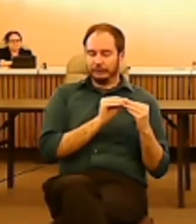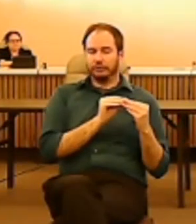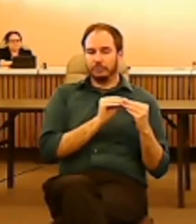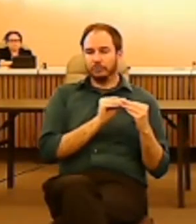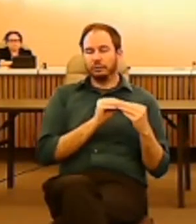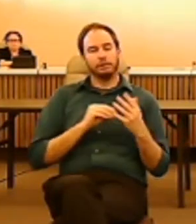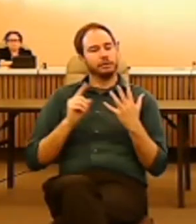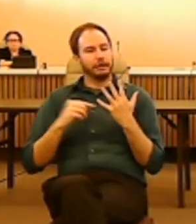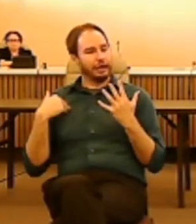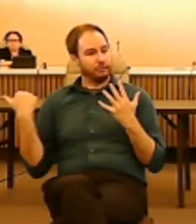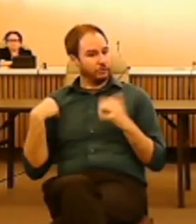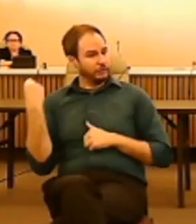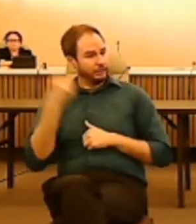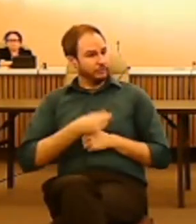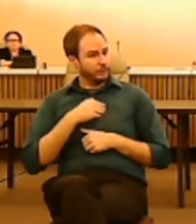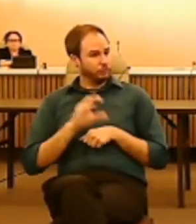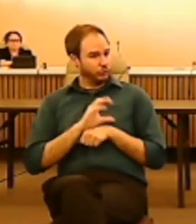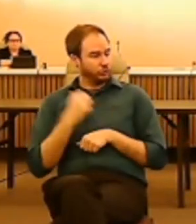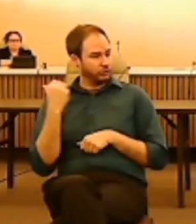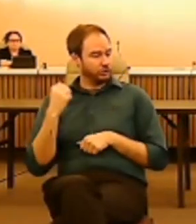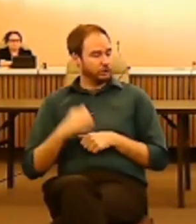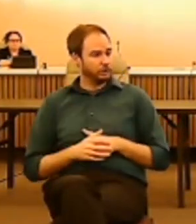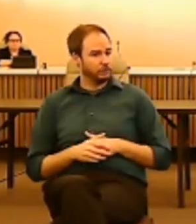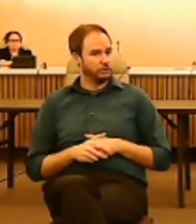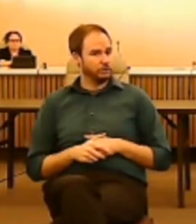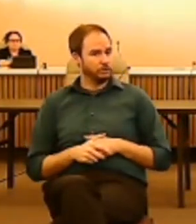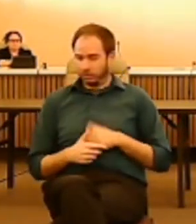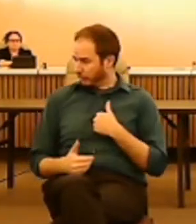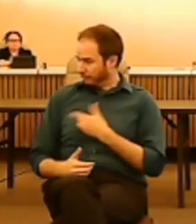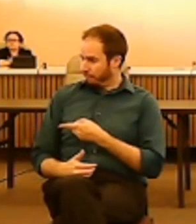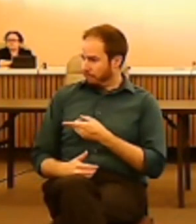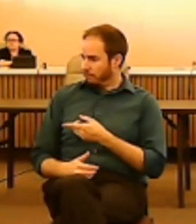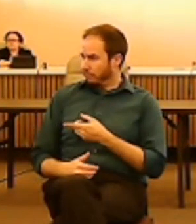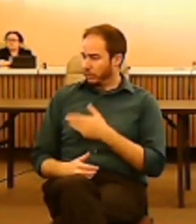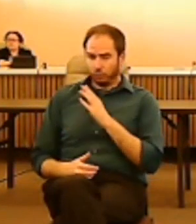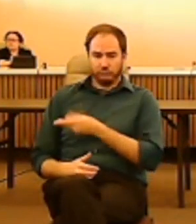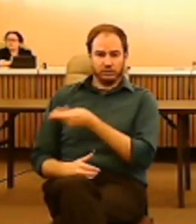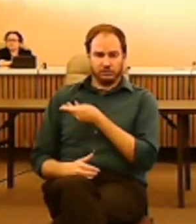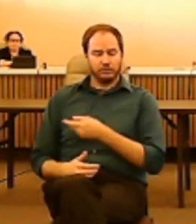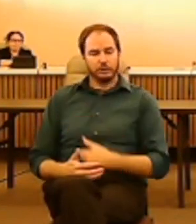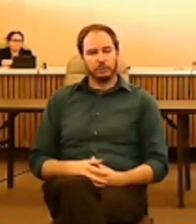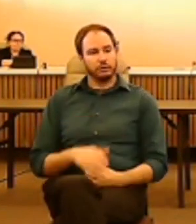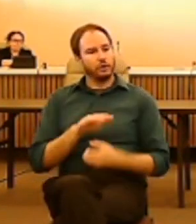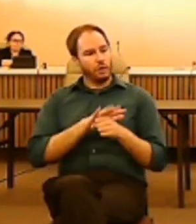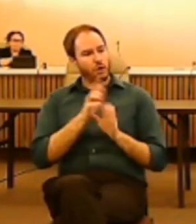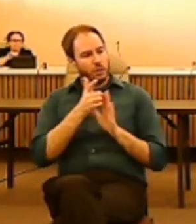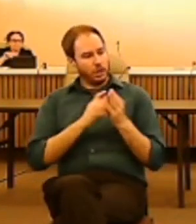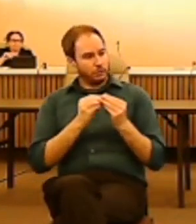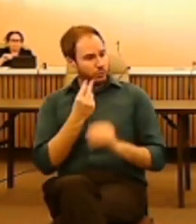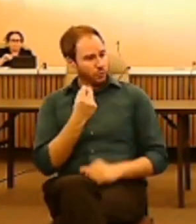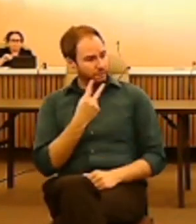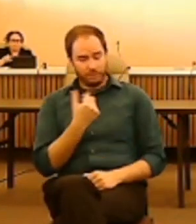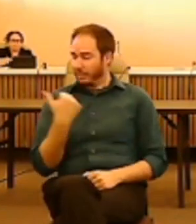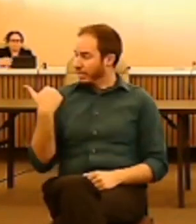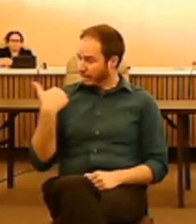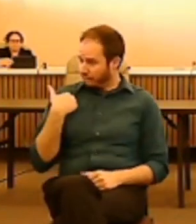Steve, I've got it. Do you want me to give you my computer? You do? Yeah, that'd be great. The local law number 12, is it the one you? Does it